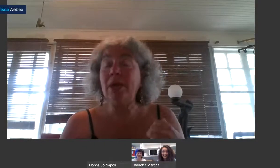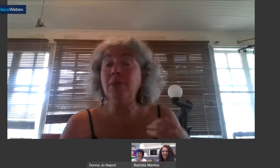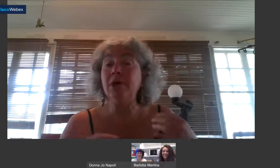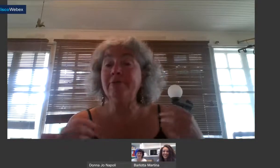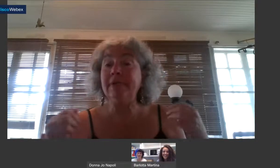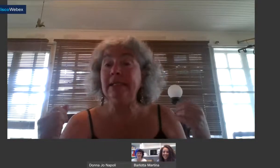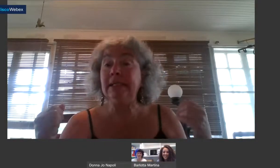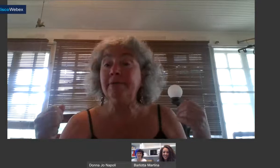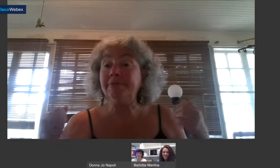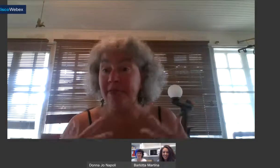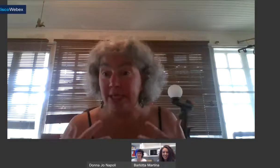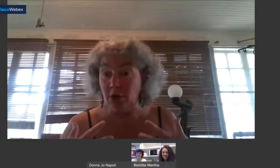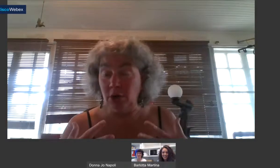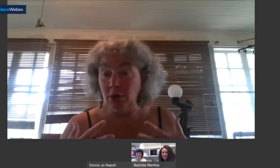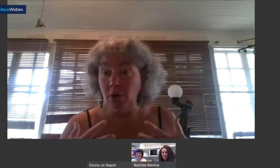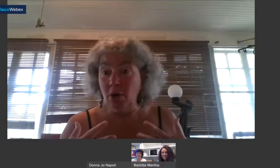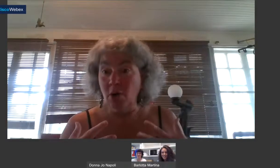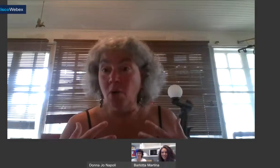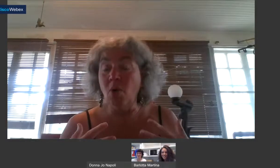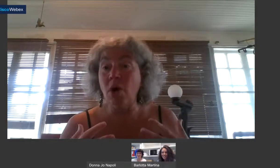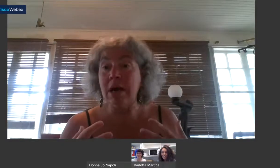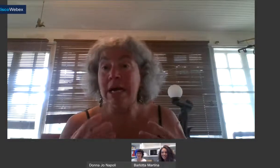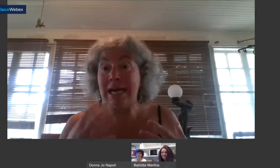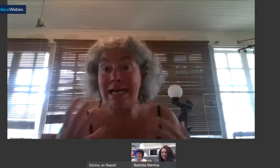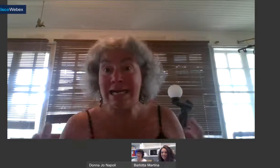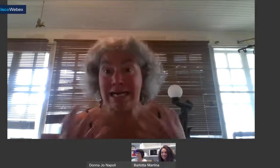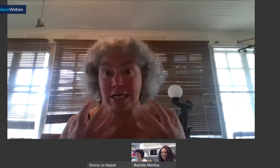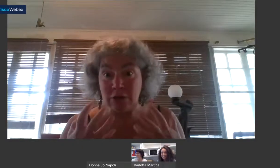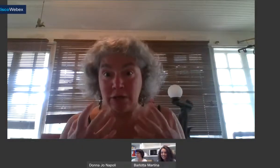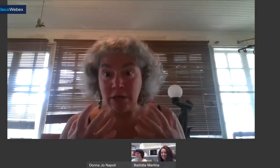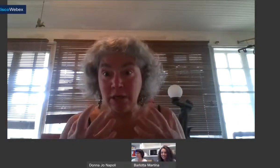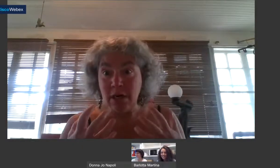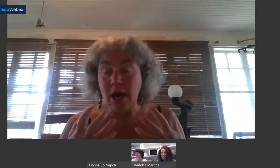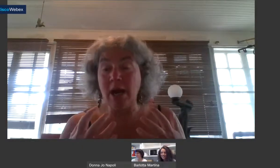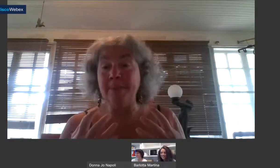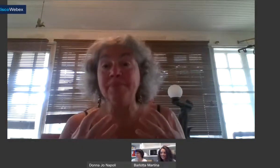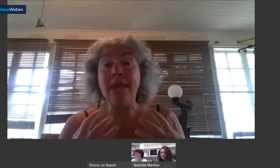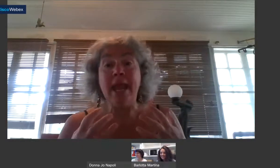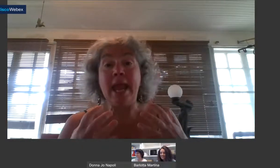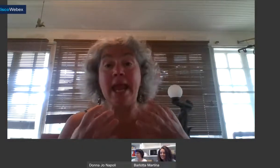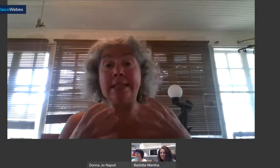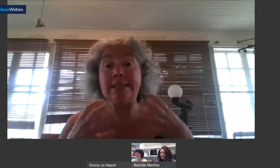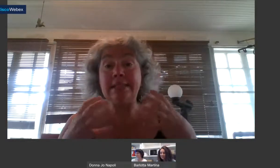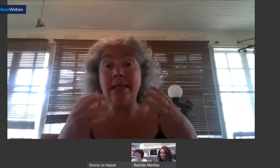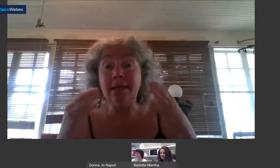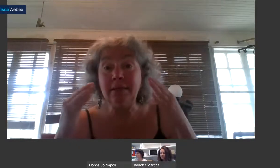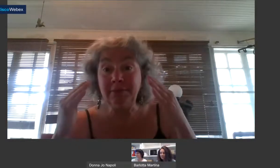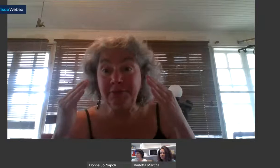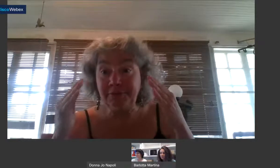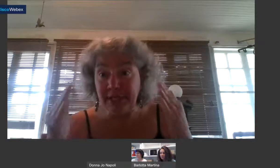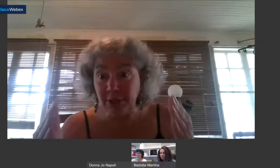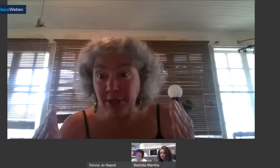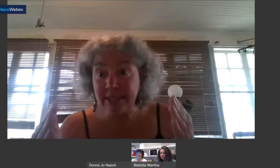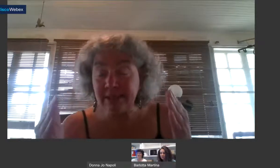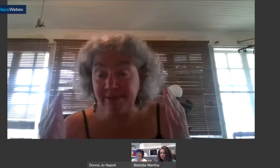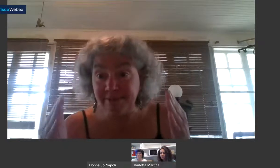we are feeling fear or anger. And fear is a